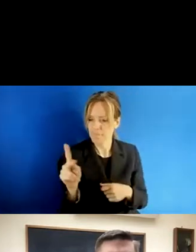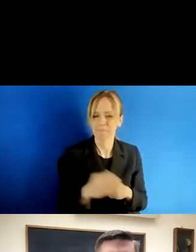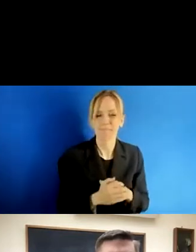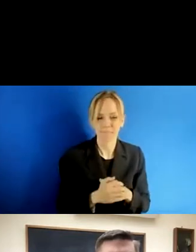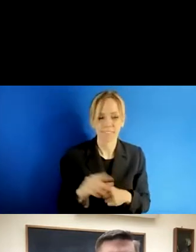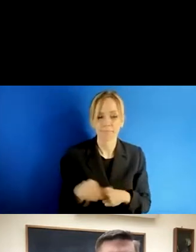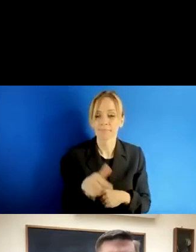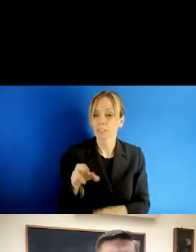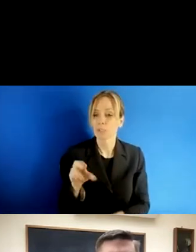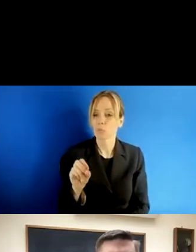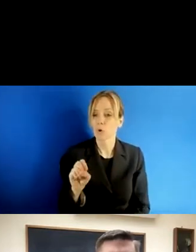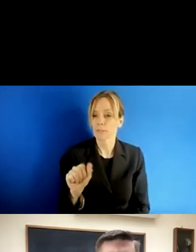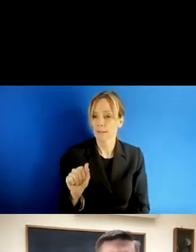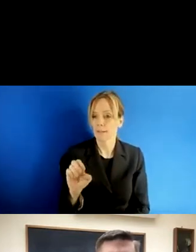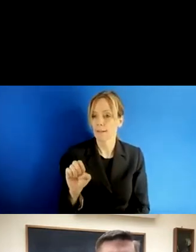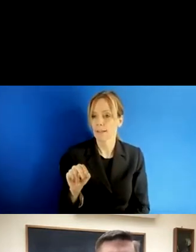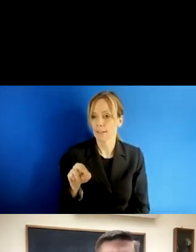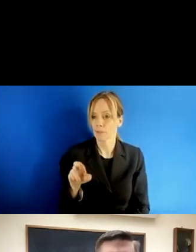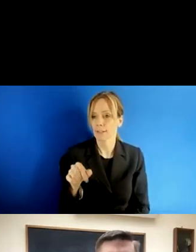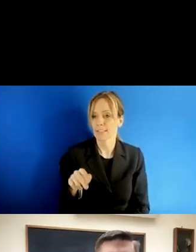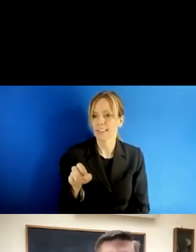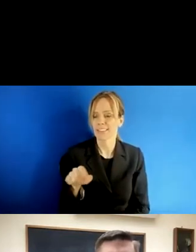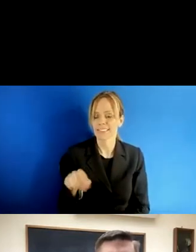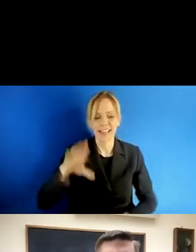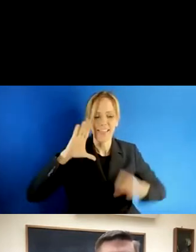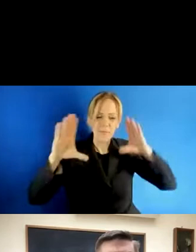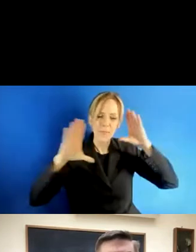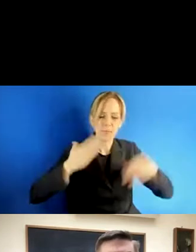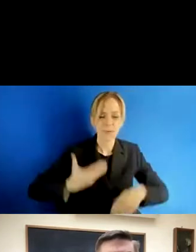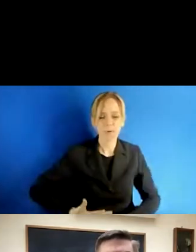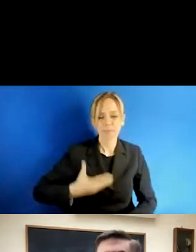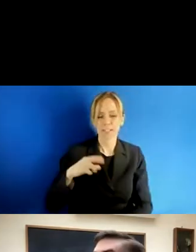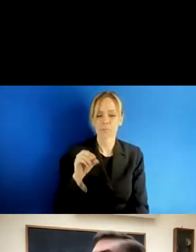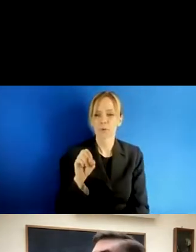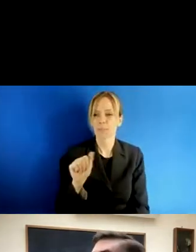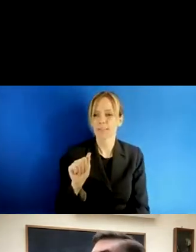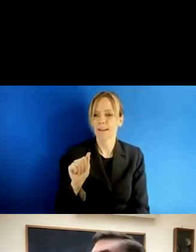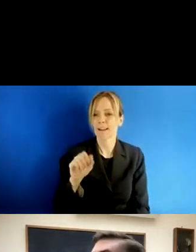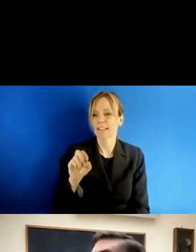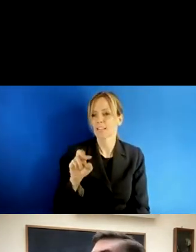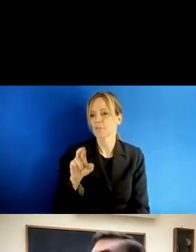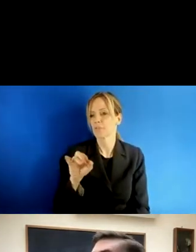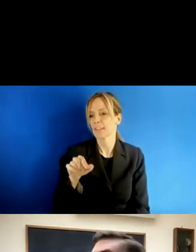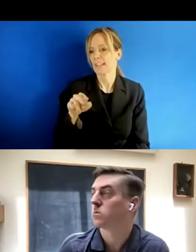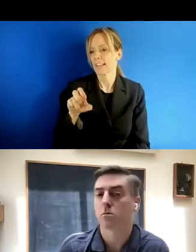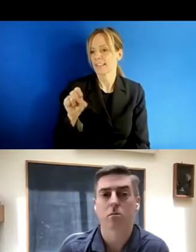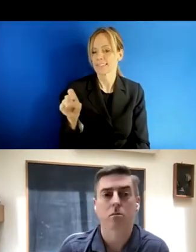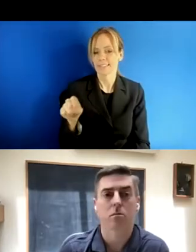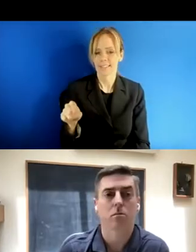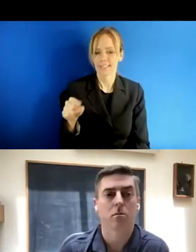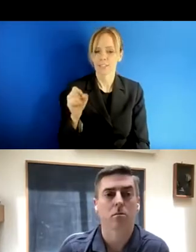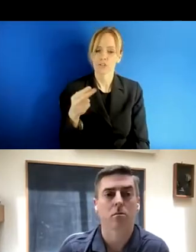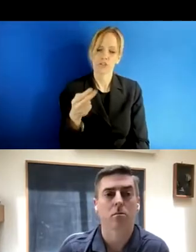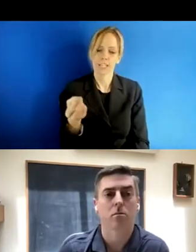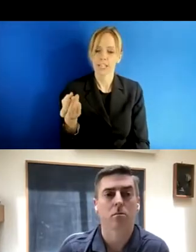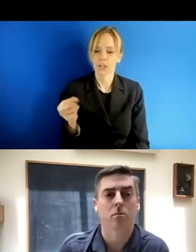Rosa Enriquez. Hey folks, my name is Rosa Enriquez, she, her, Aya pronouns. And